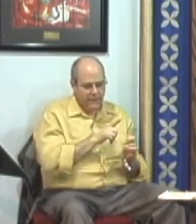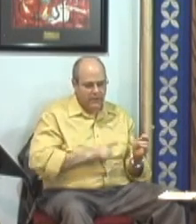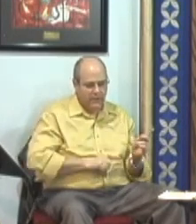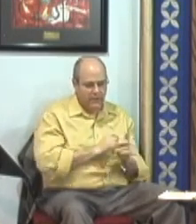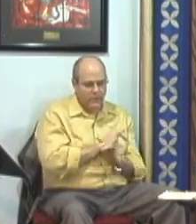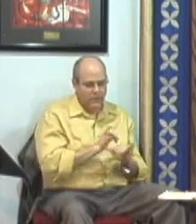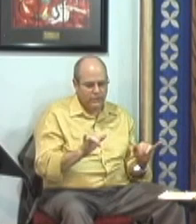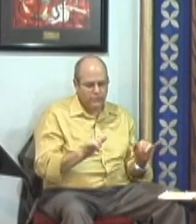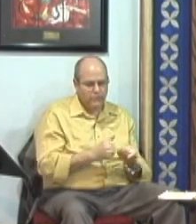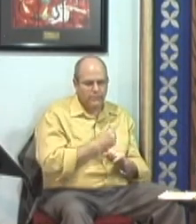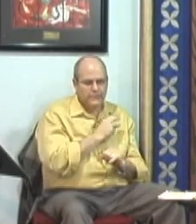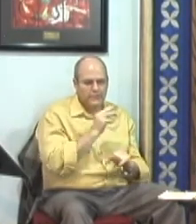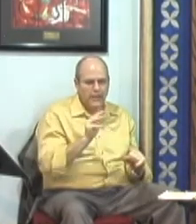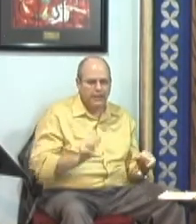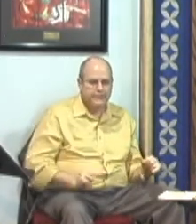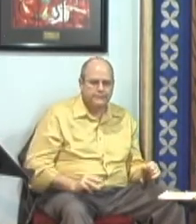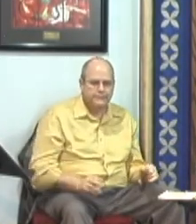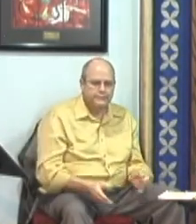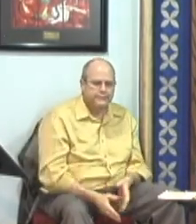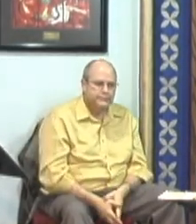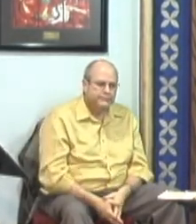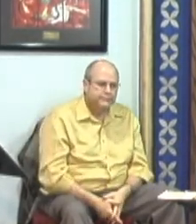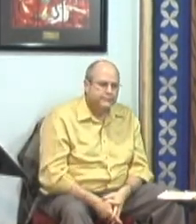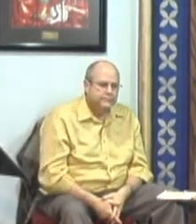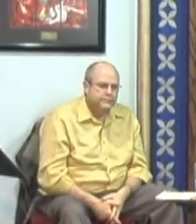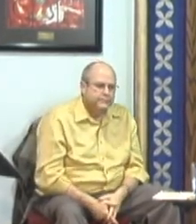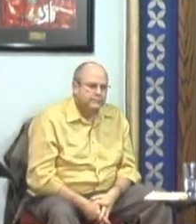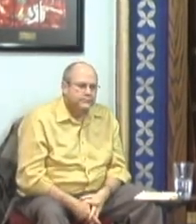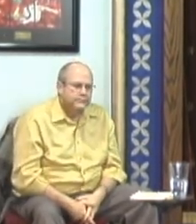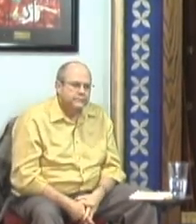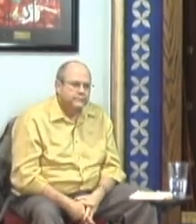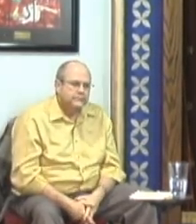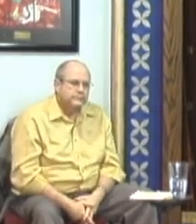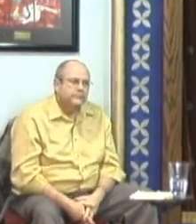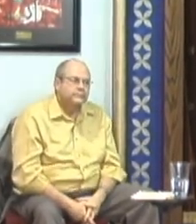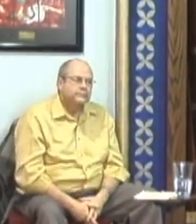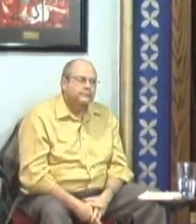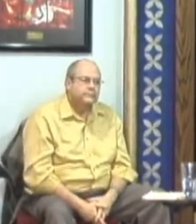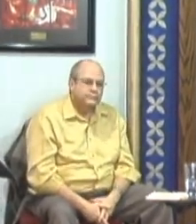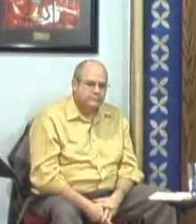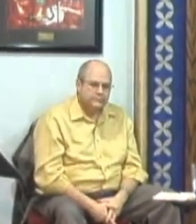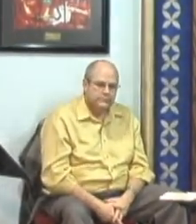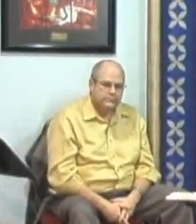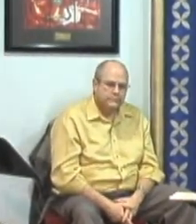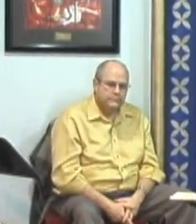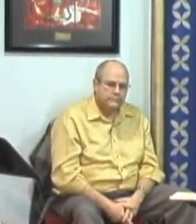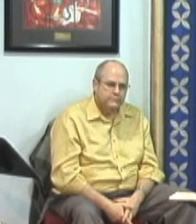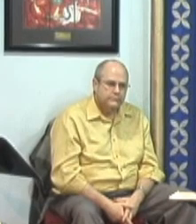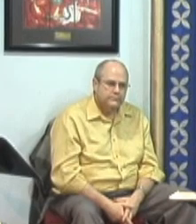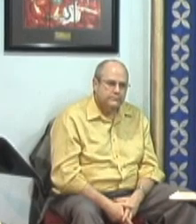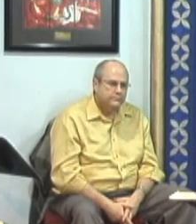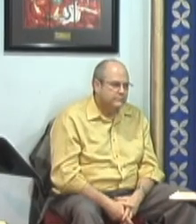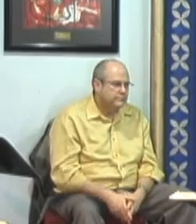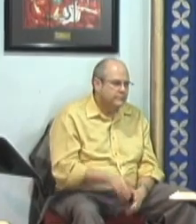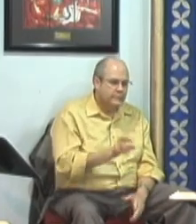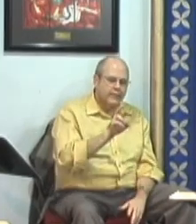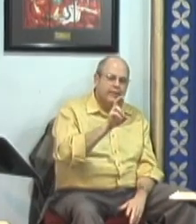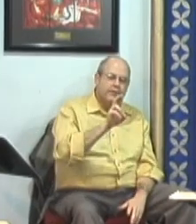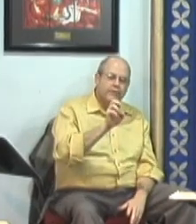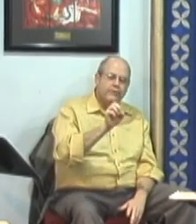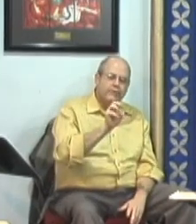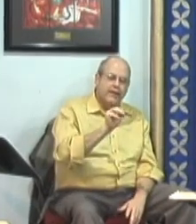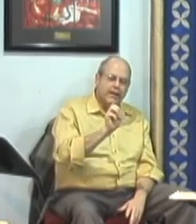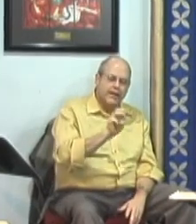the Messiah. Amen. I stumbled a little bit when I saw the word renew. So renew us this